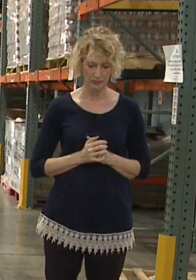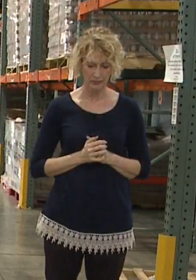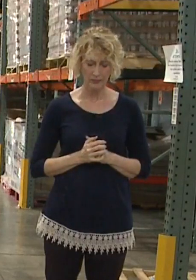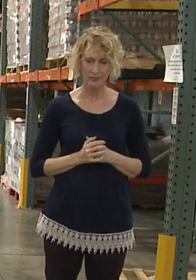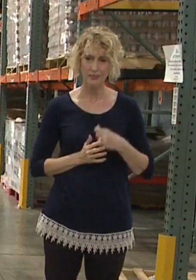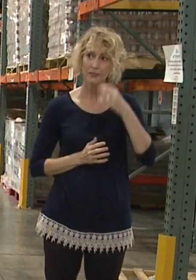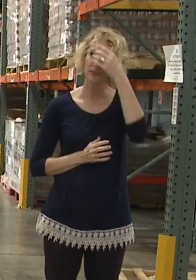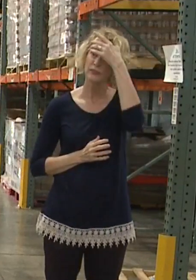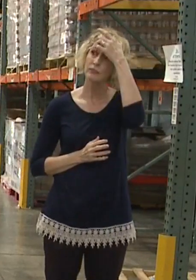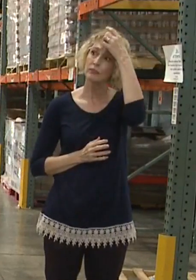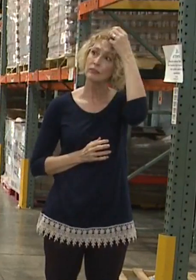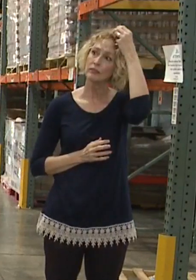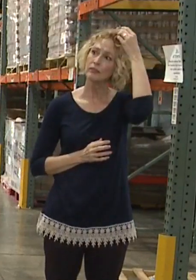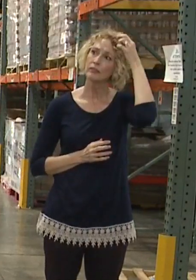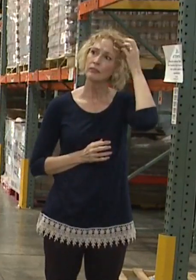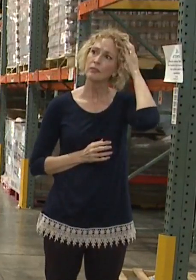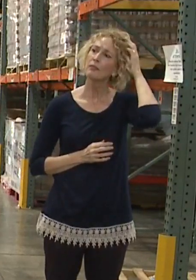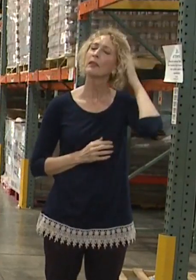And